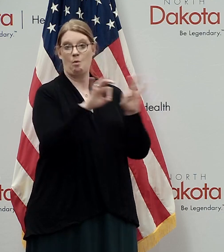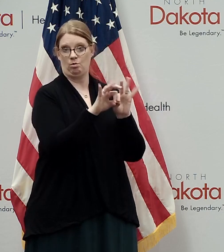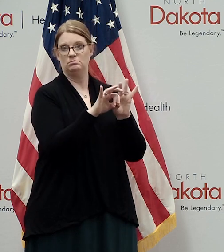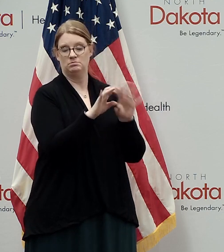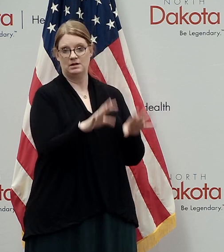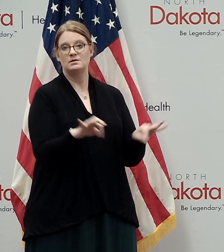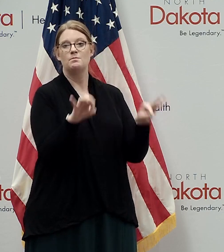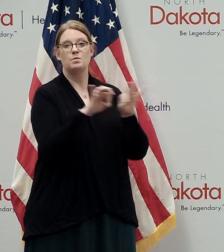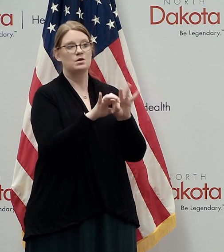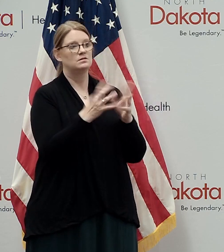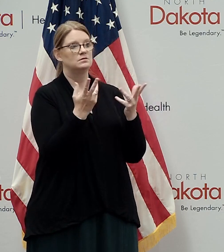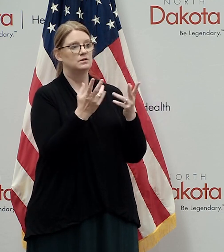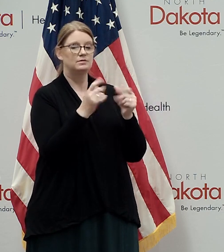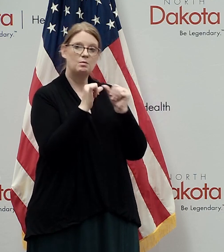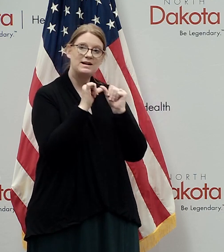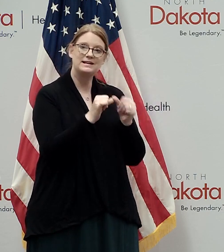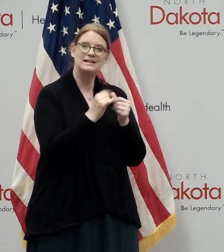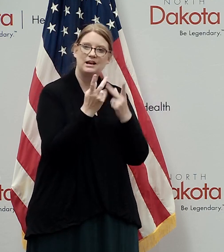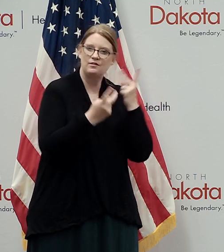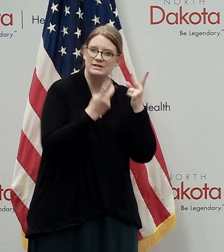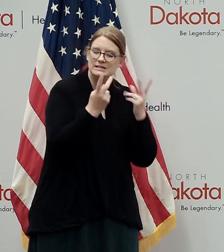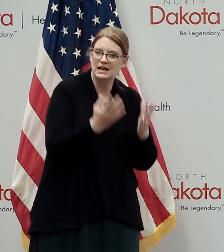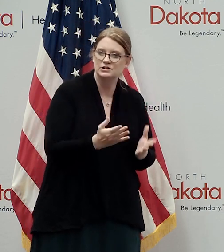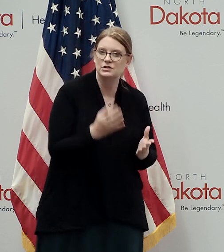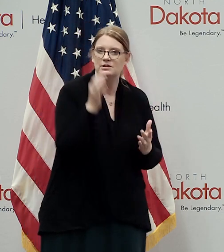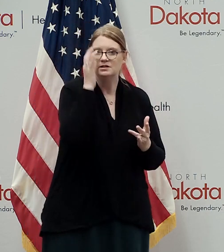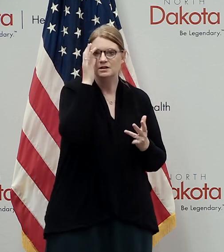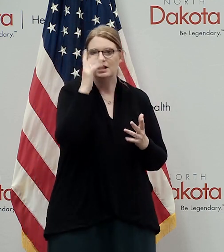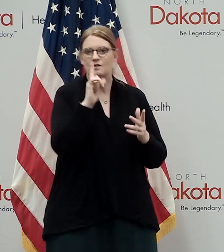to continue visitation and advancement